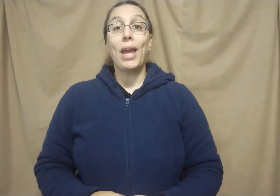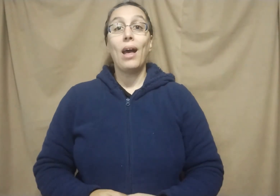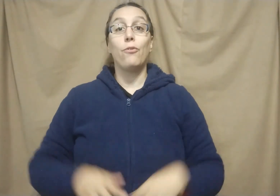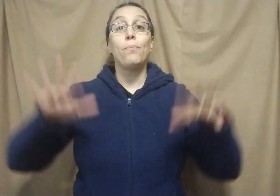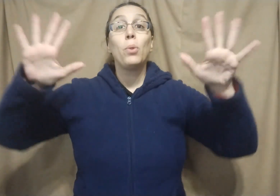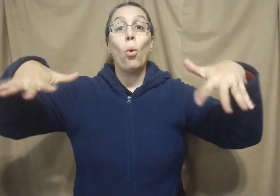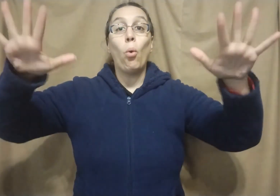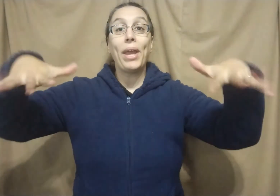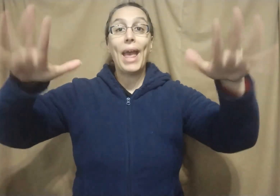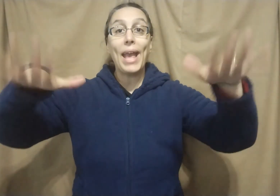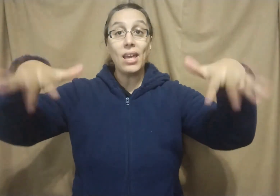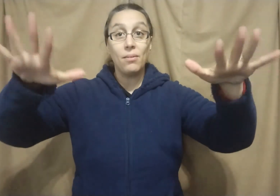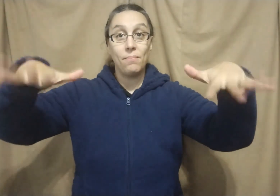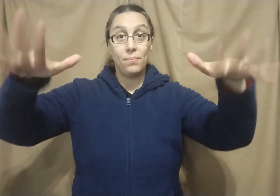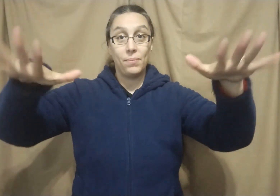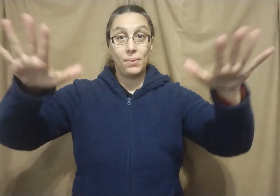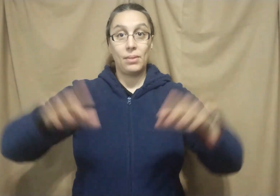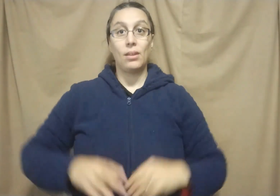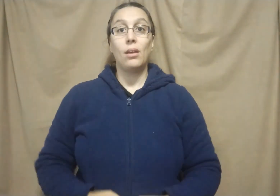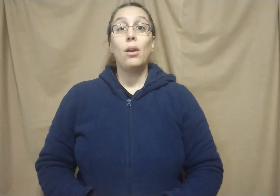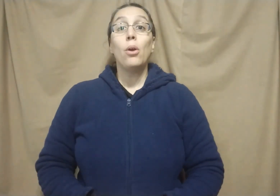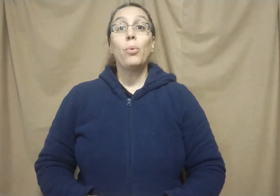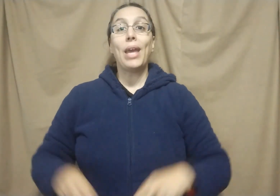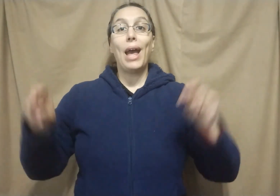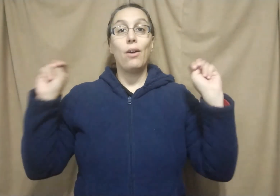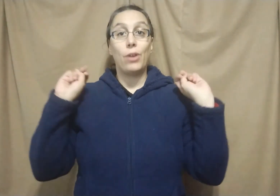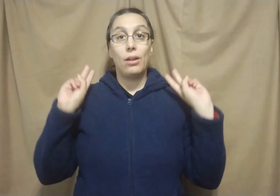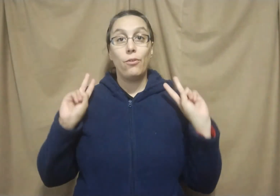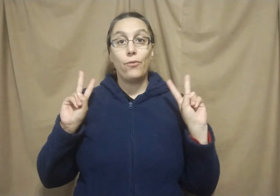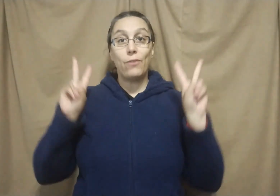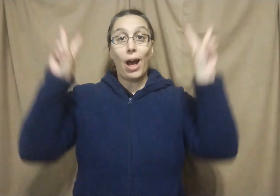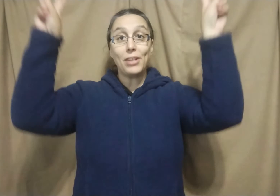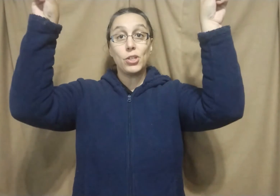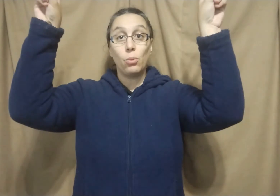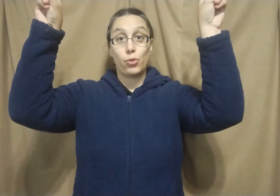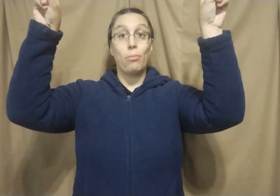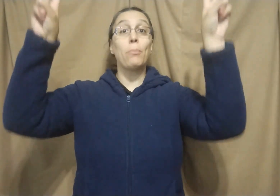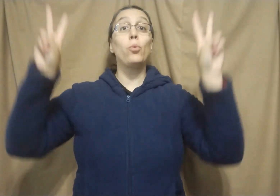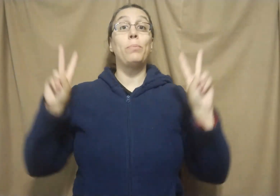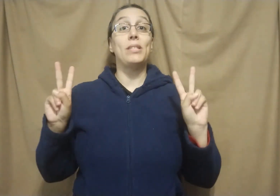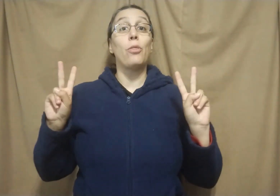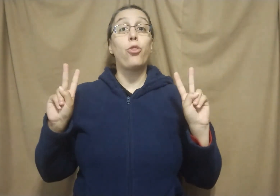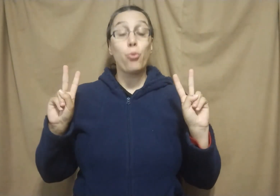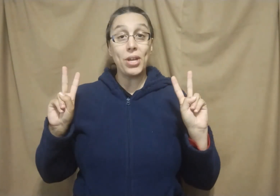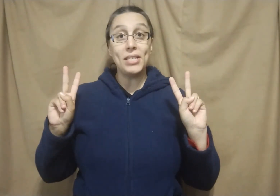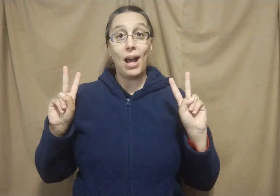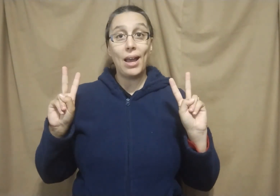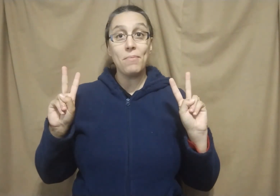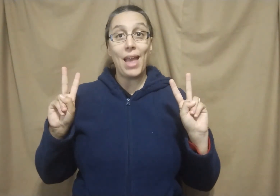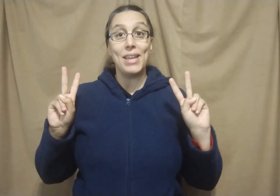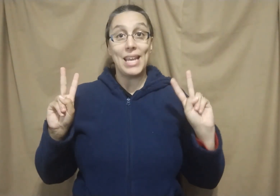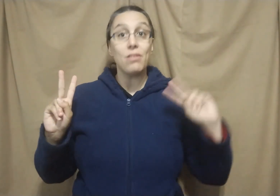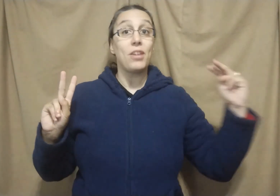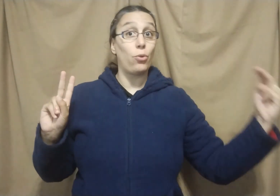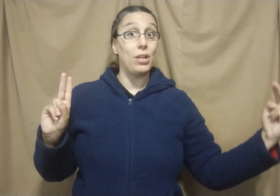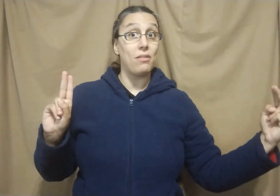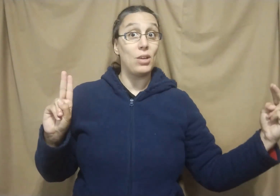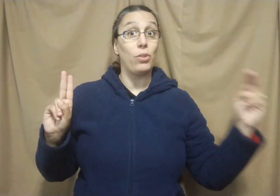have oyez, we have vivat, which remember will be done 3 times and in synchronicity with the